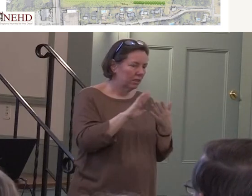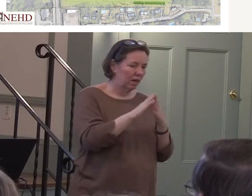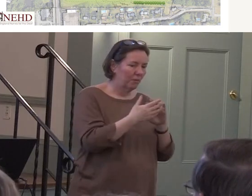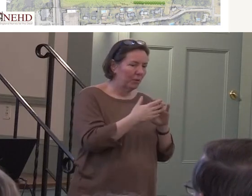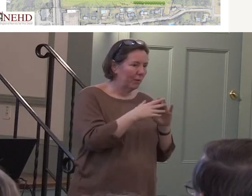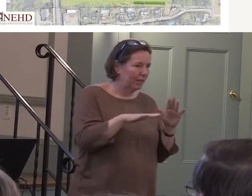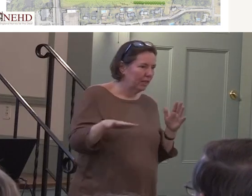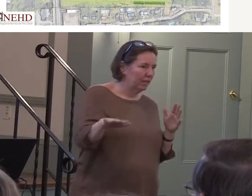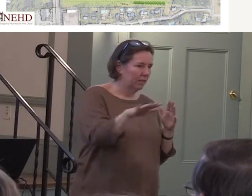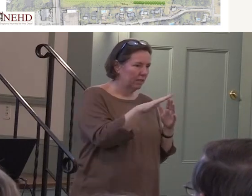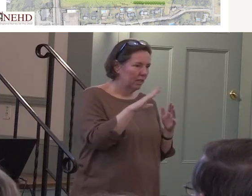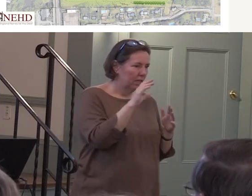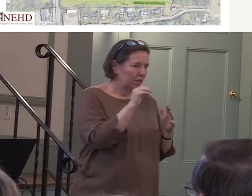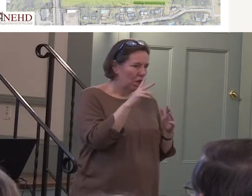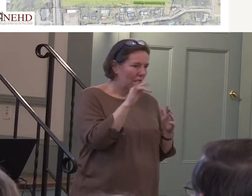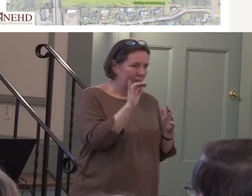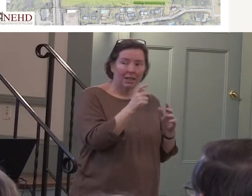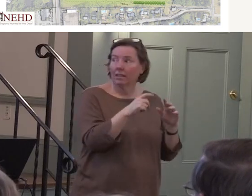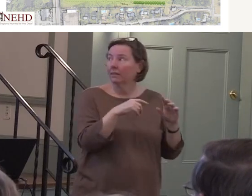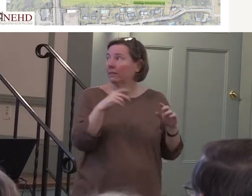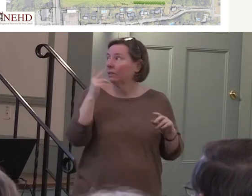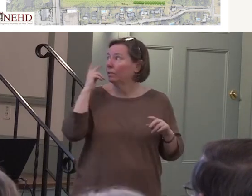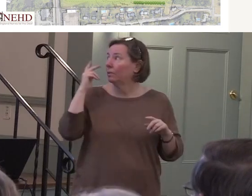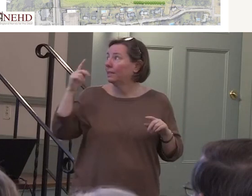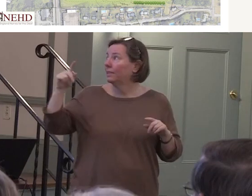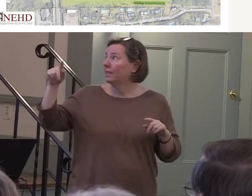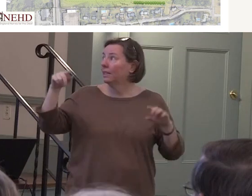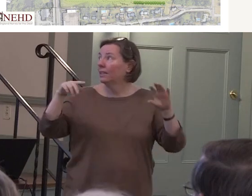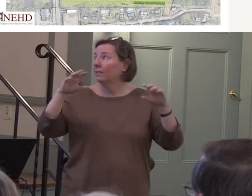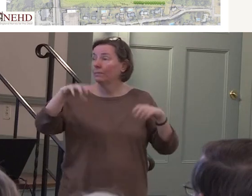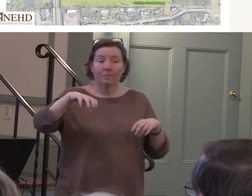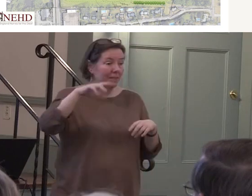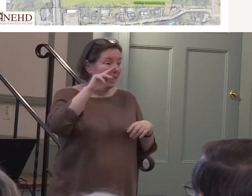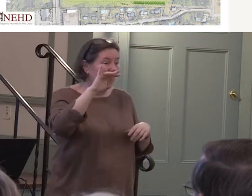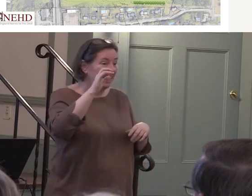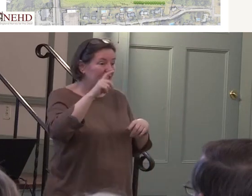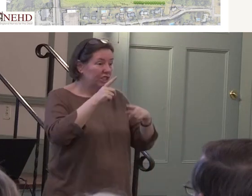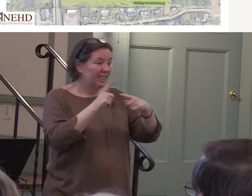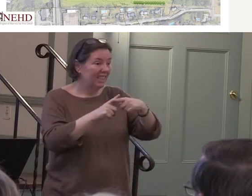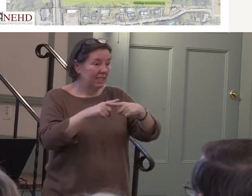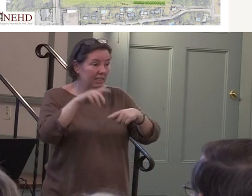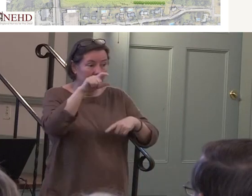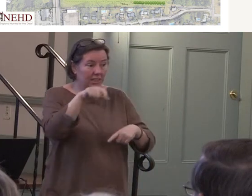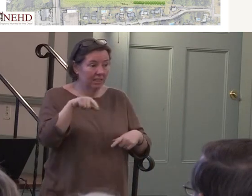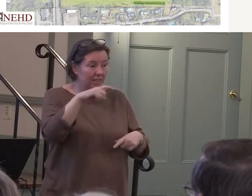see that, you see right here, NEHD.